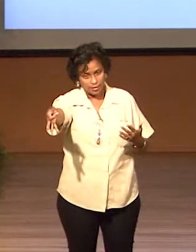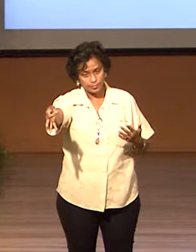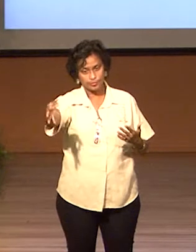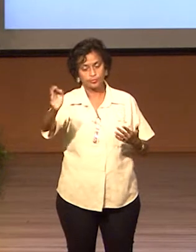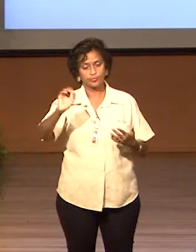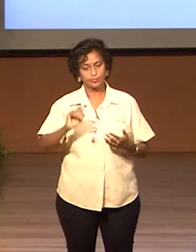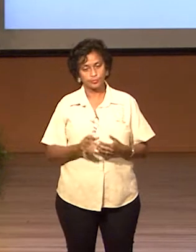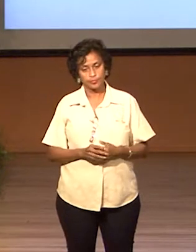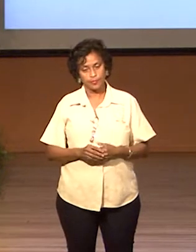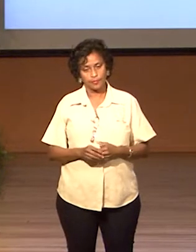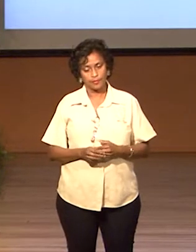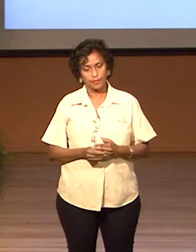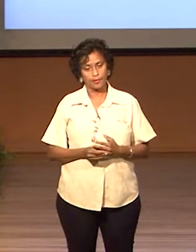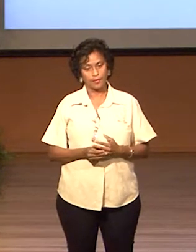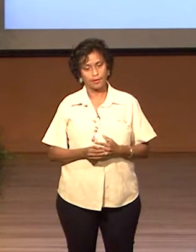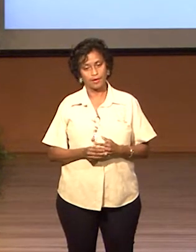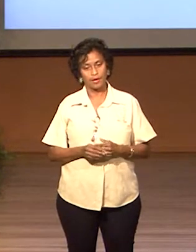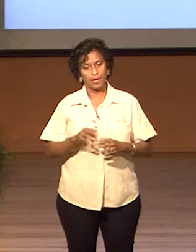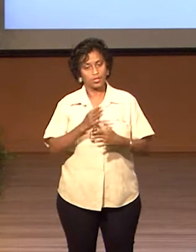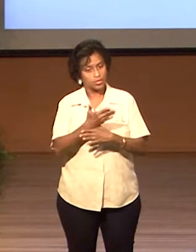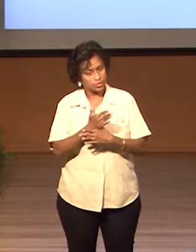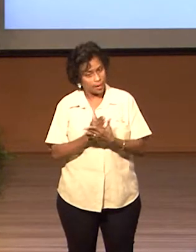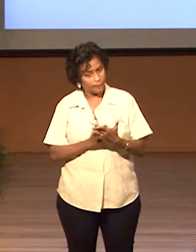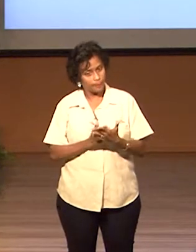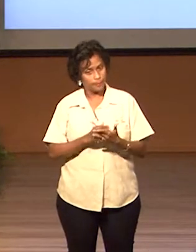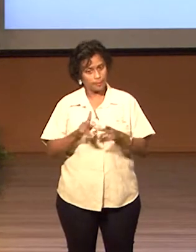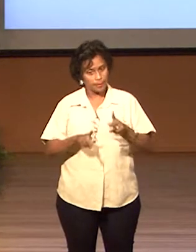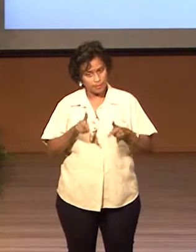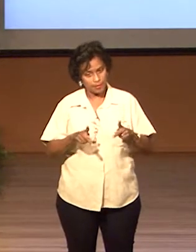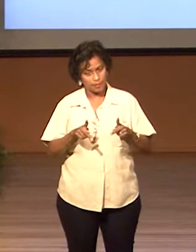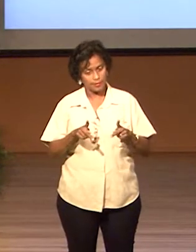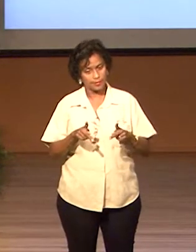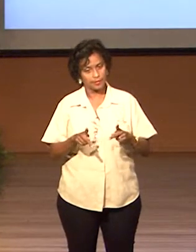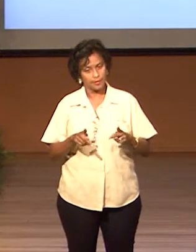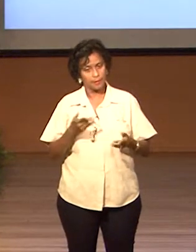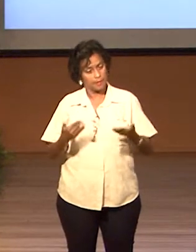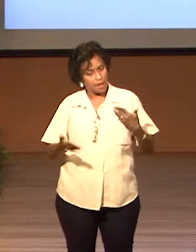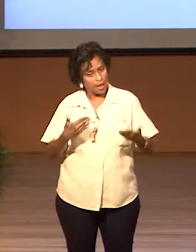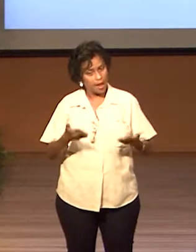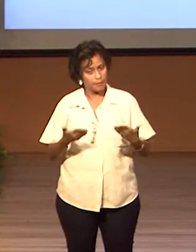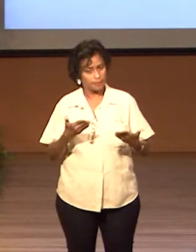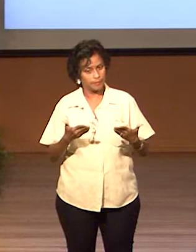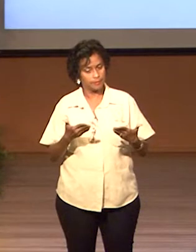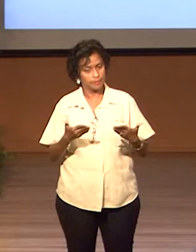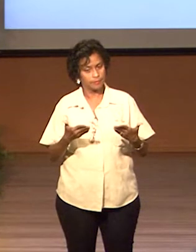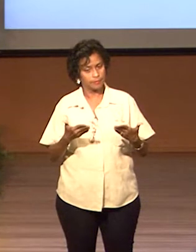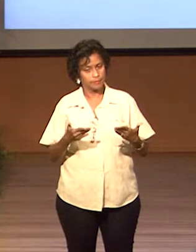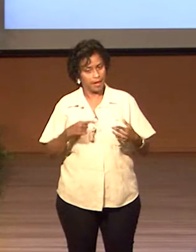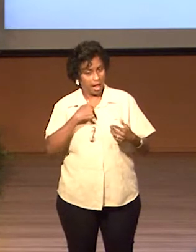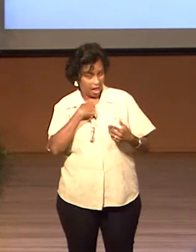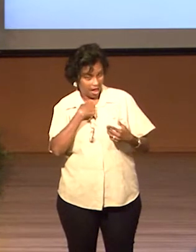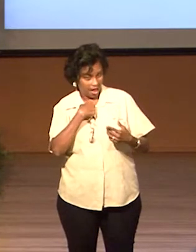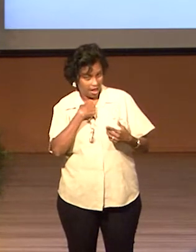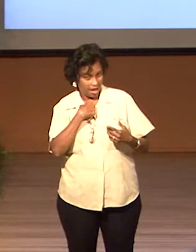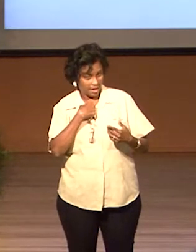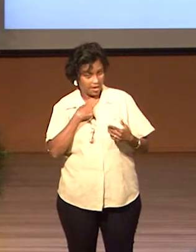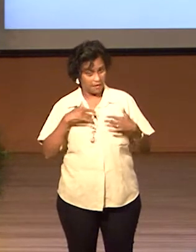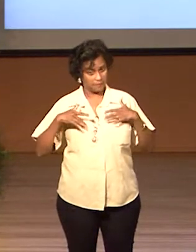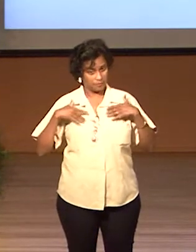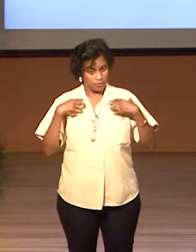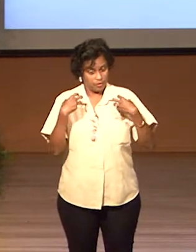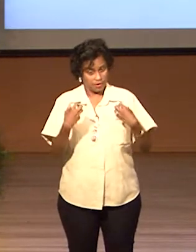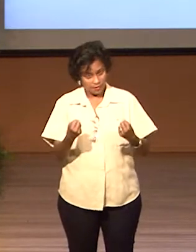in a sense, inherent in that is the idea that if I am healthy and I am